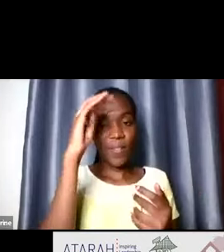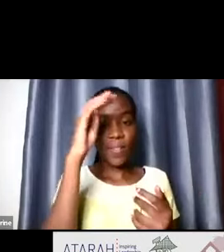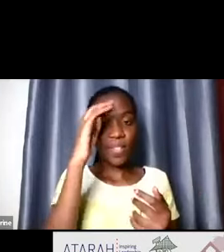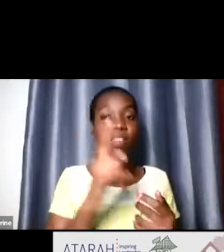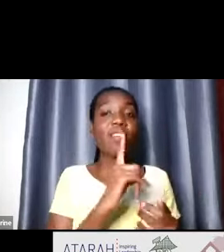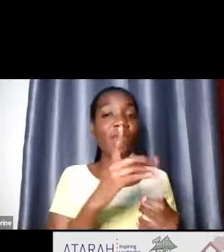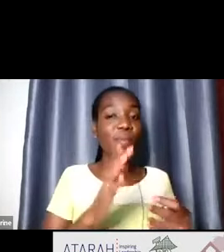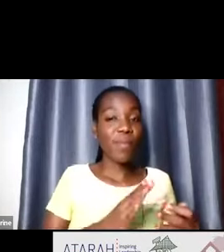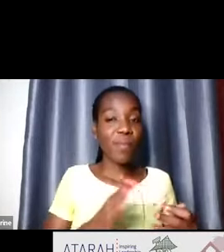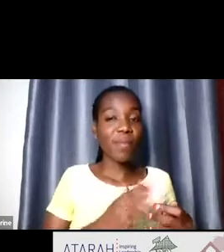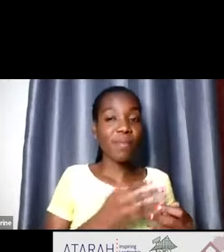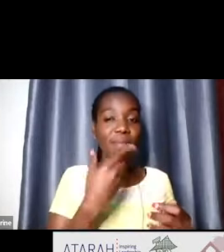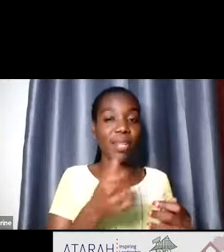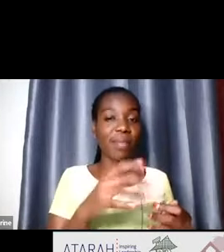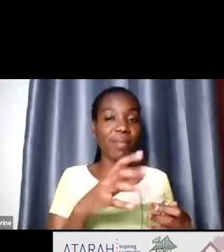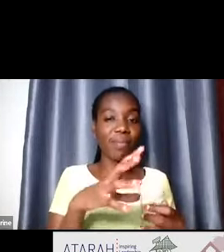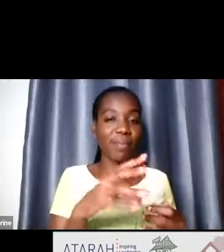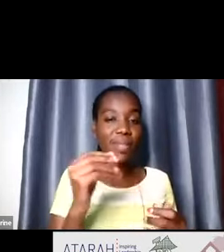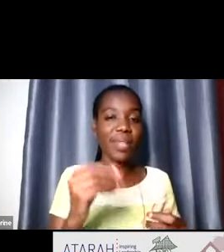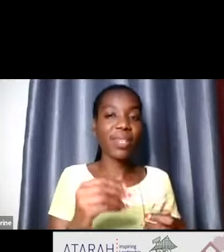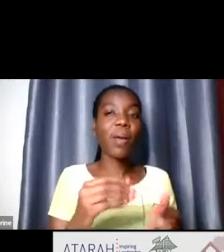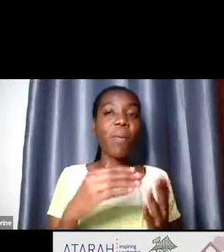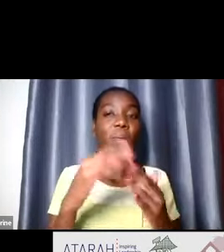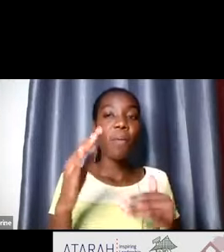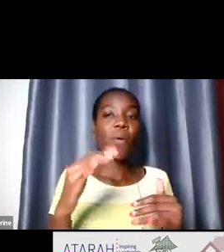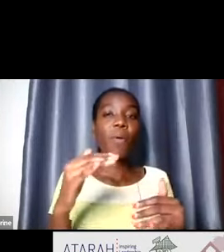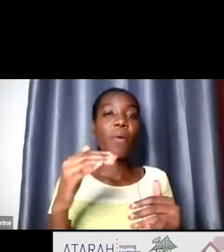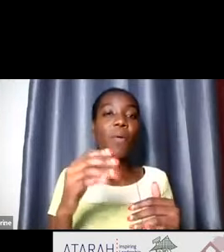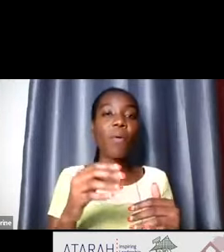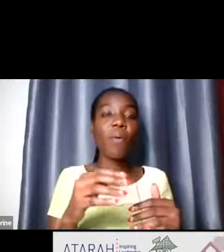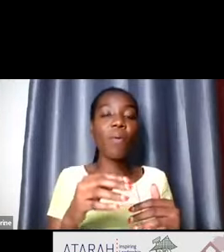take more weed than alcohol, but no, I'm not saying that they should.